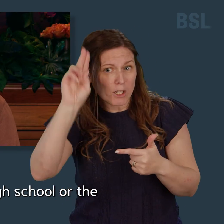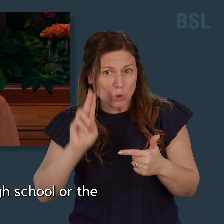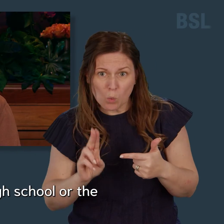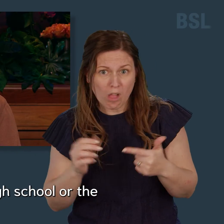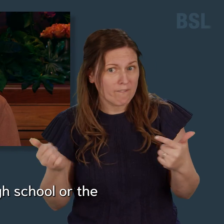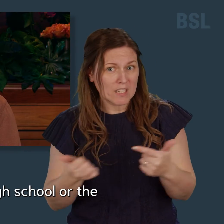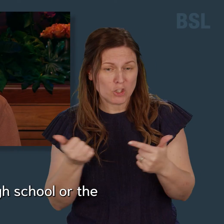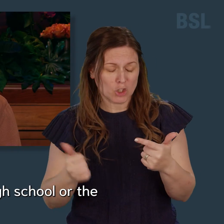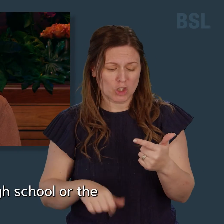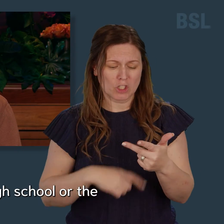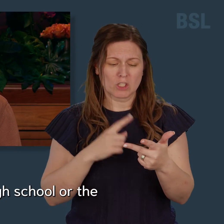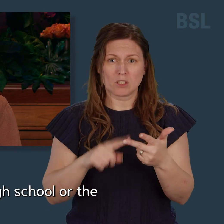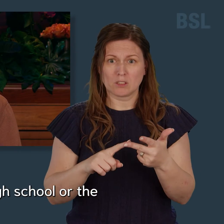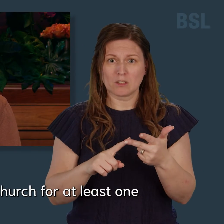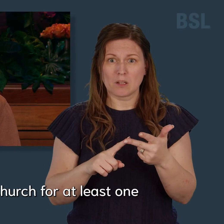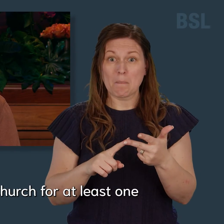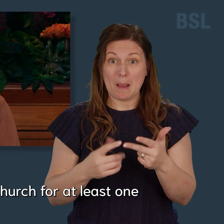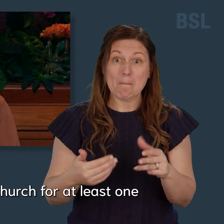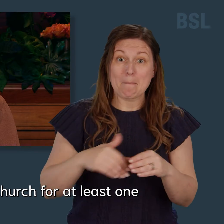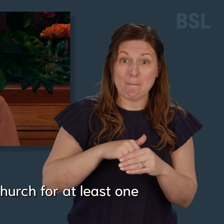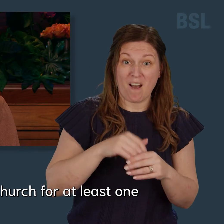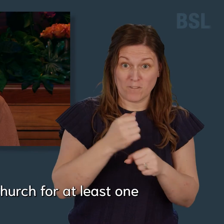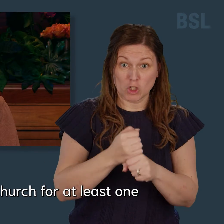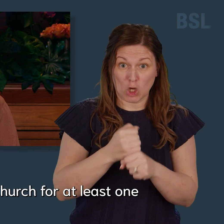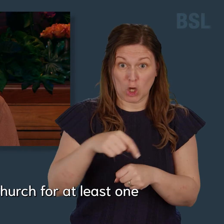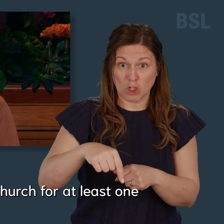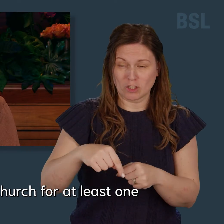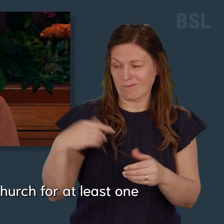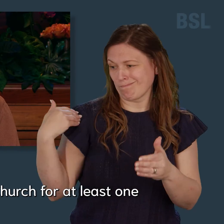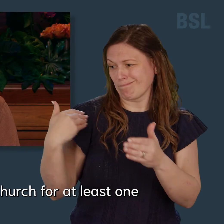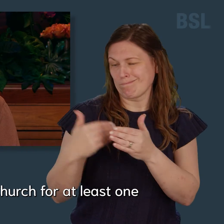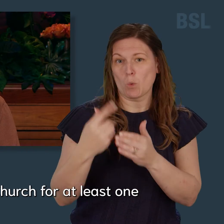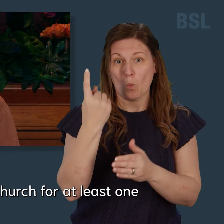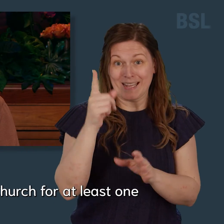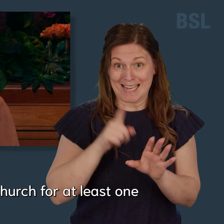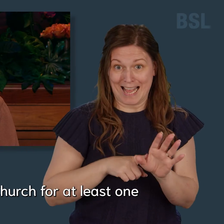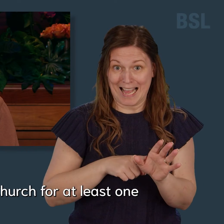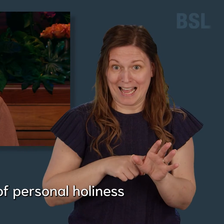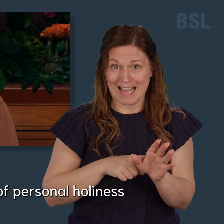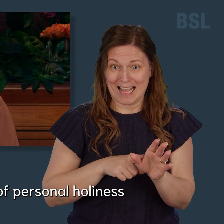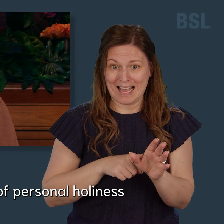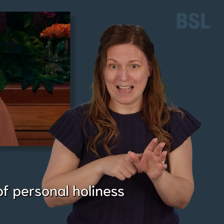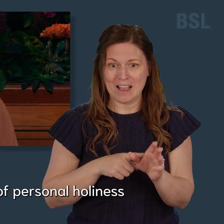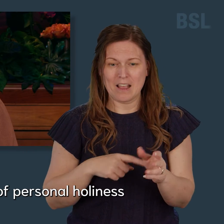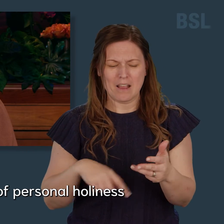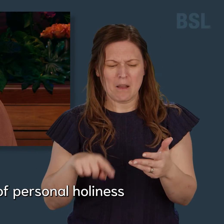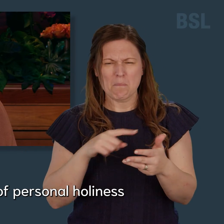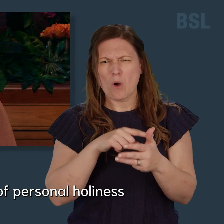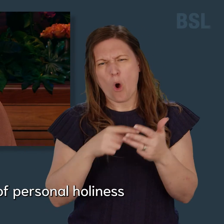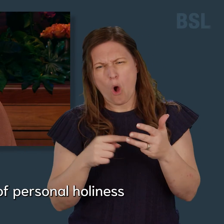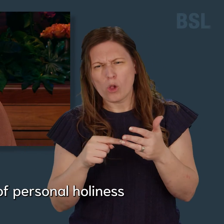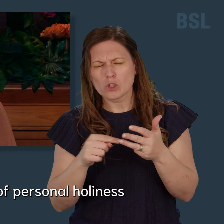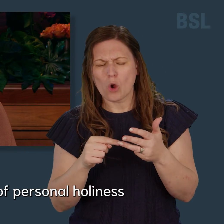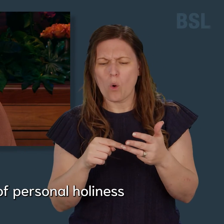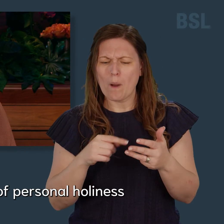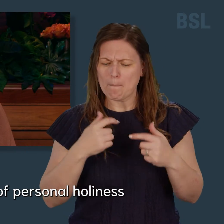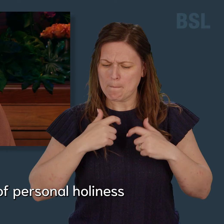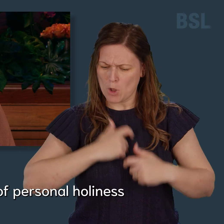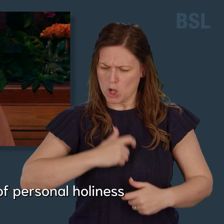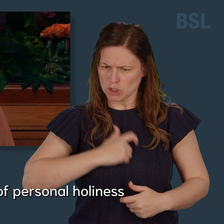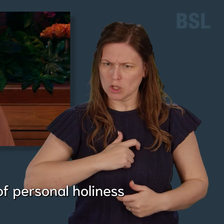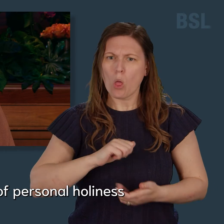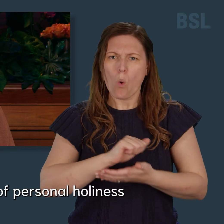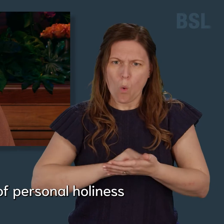attending high school or the equivalent, and be a member of the church for at least 1 year. There are also standards of